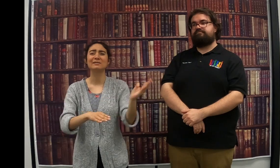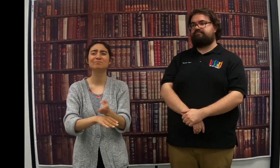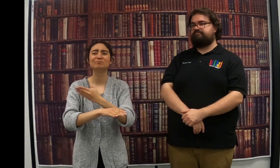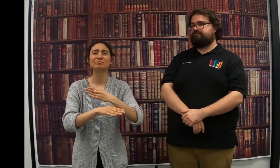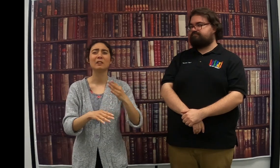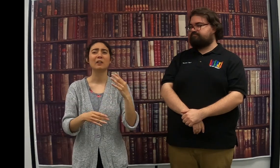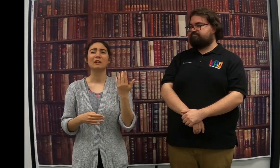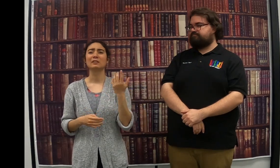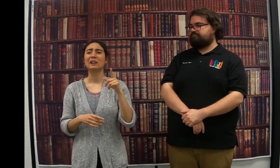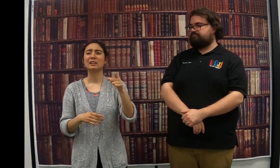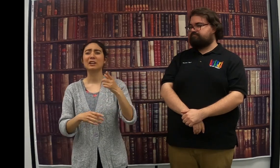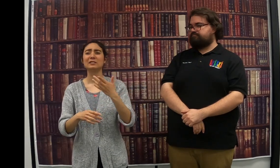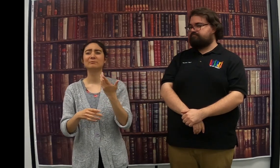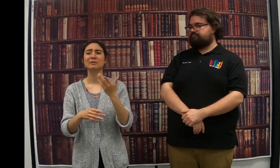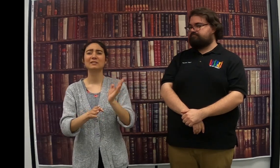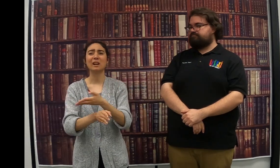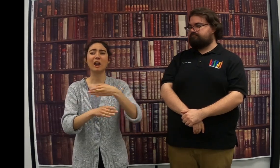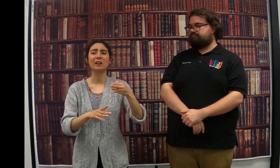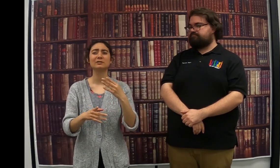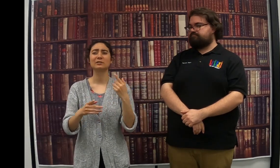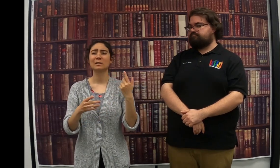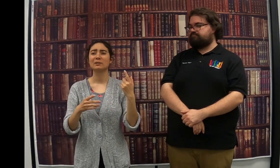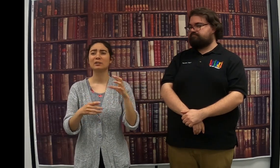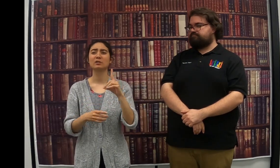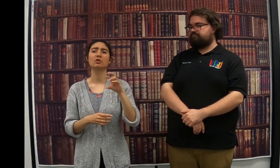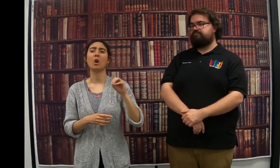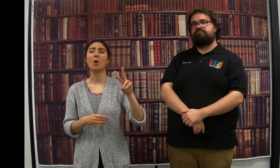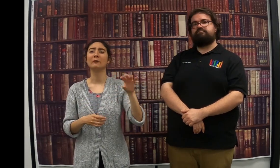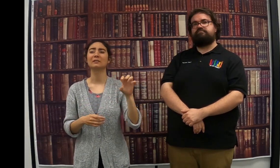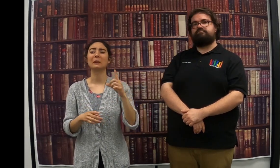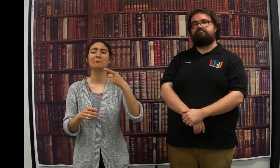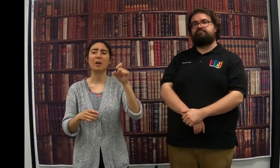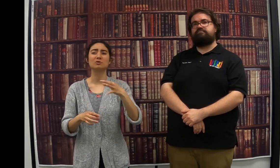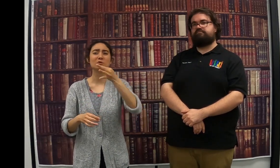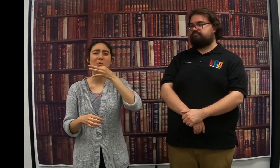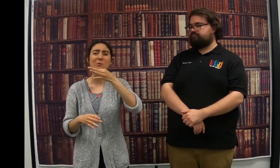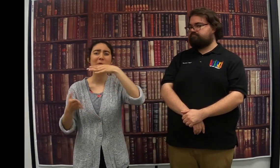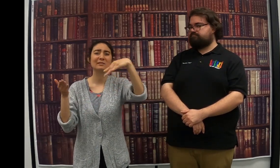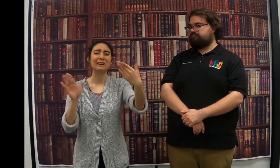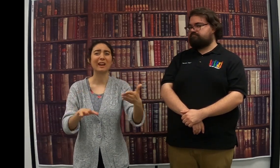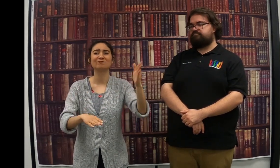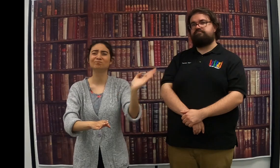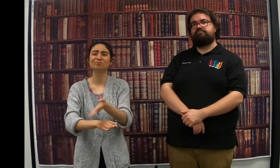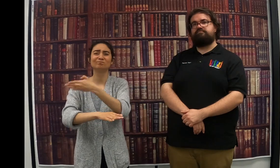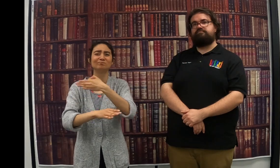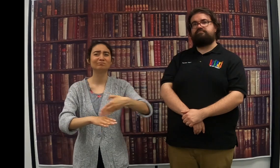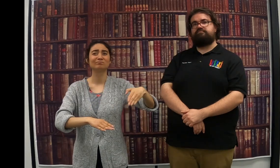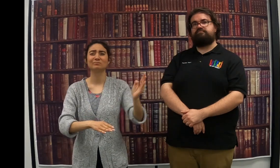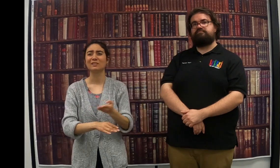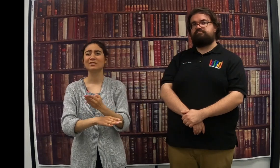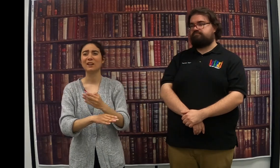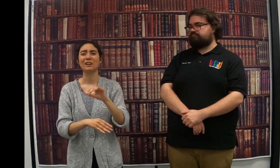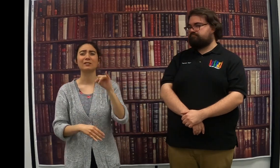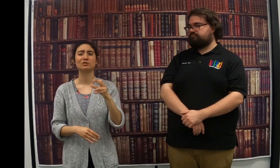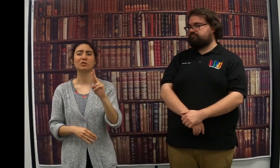sorrow, sorrow. He sings that the dove must soon be dead. Sings